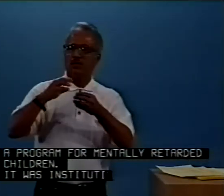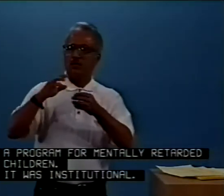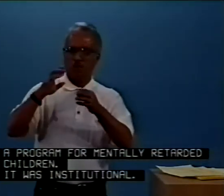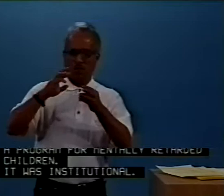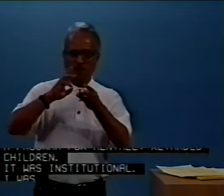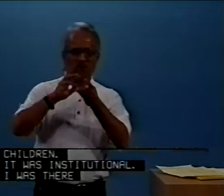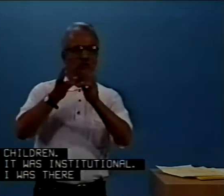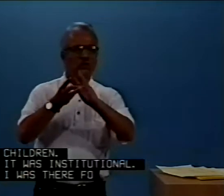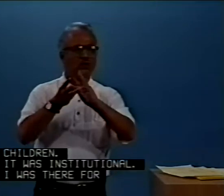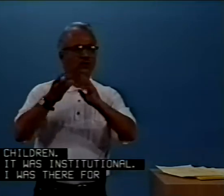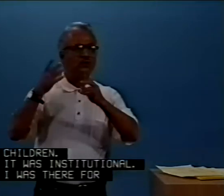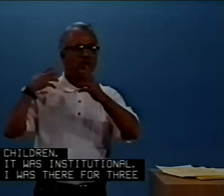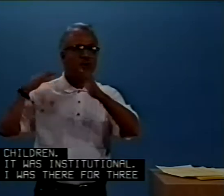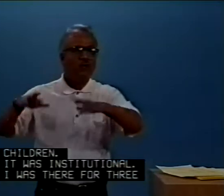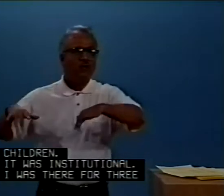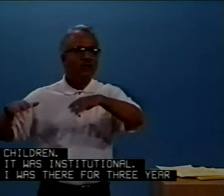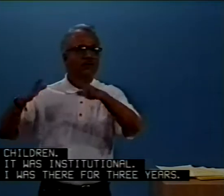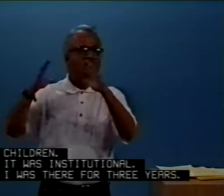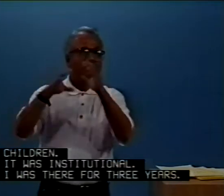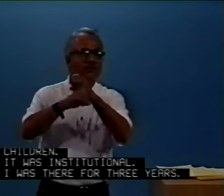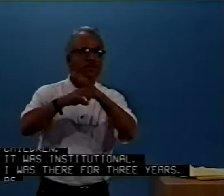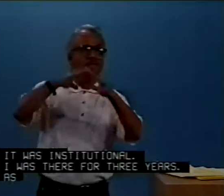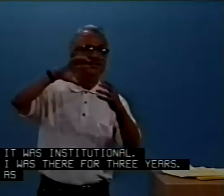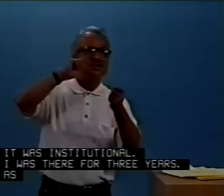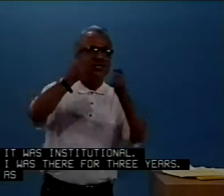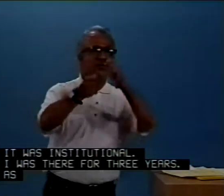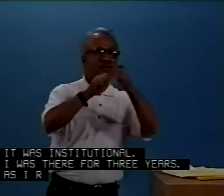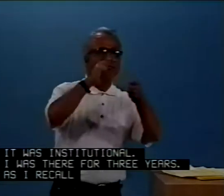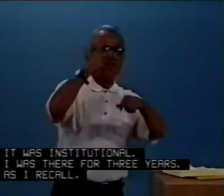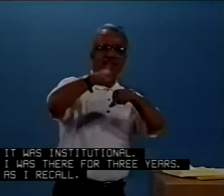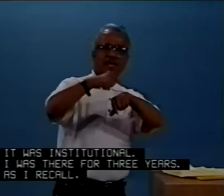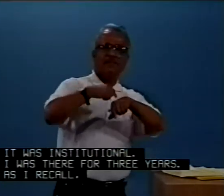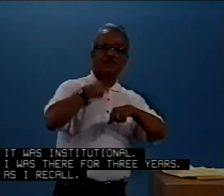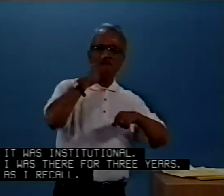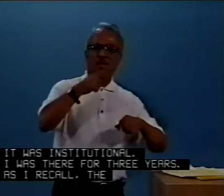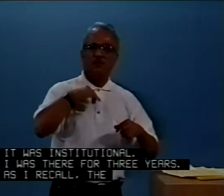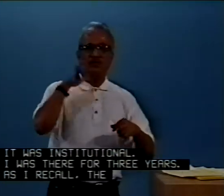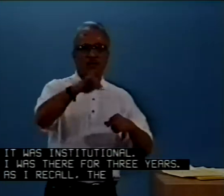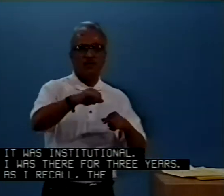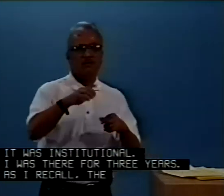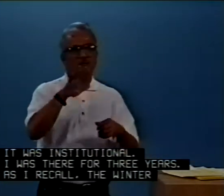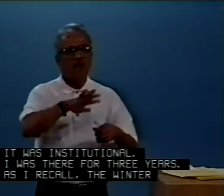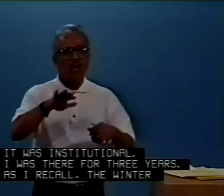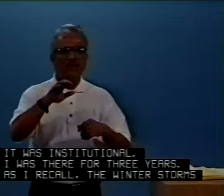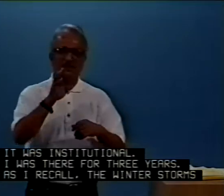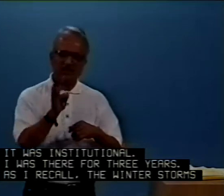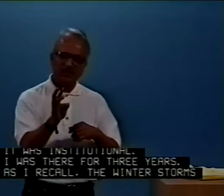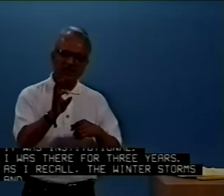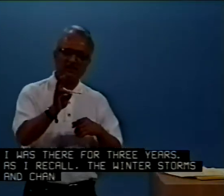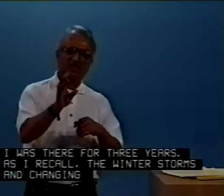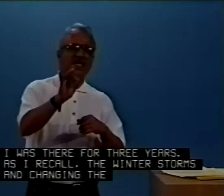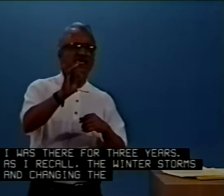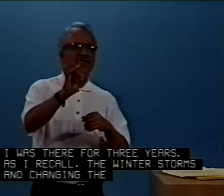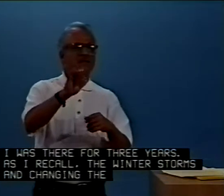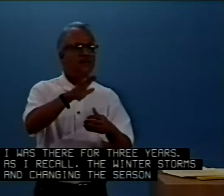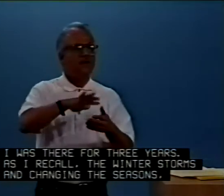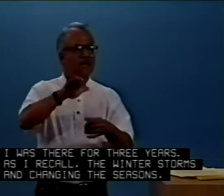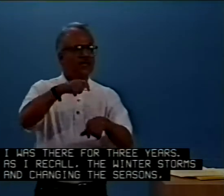recall, the winter storms and the changing of the season. I remember that over a period of 3 years. I was